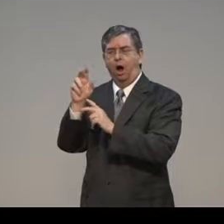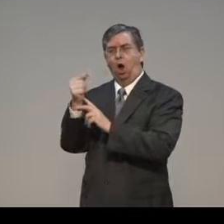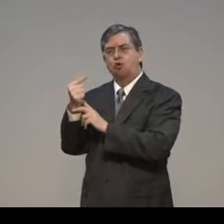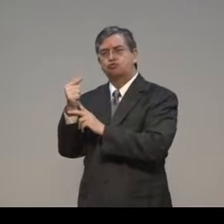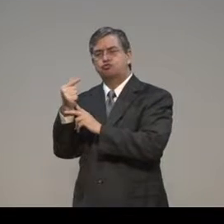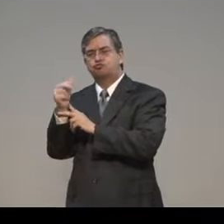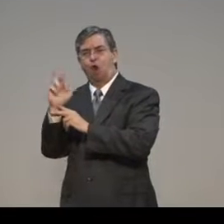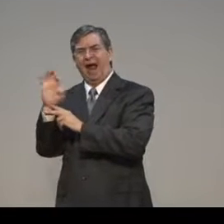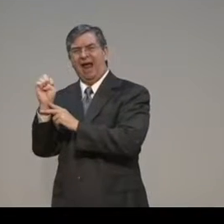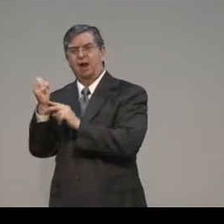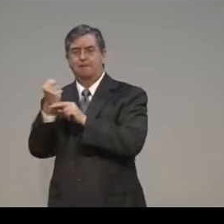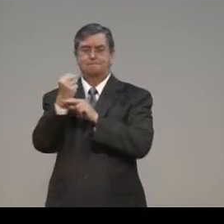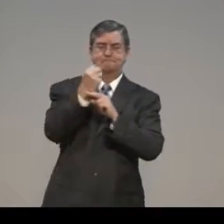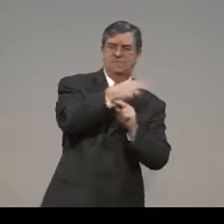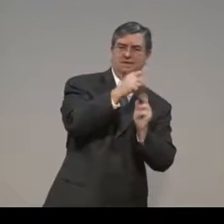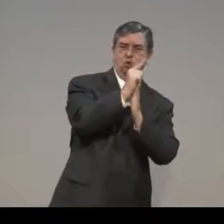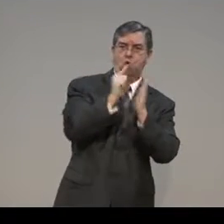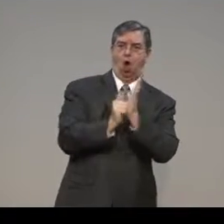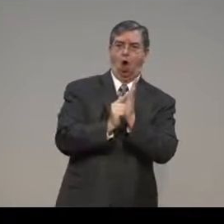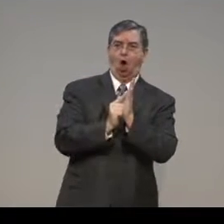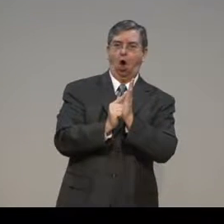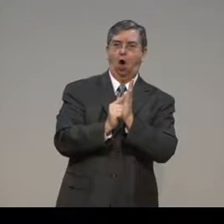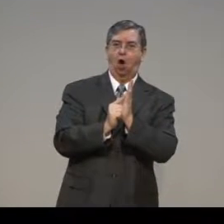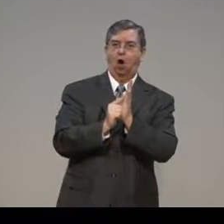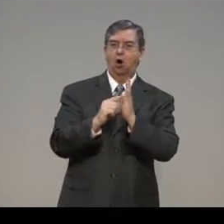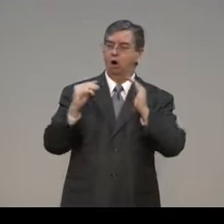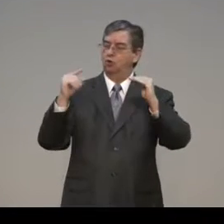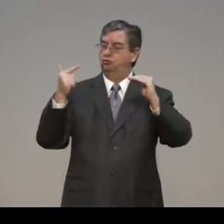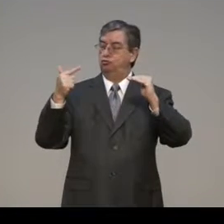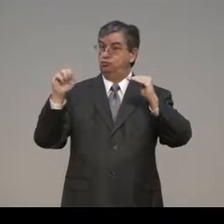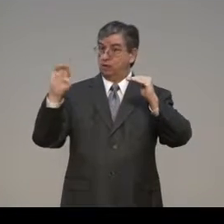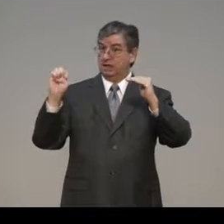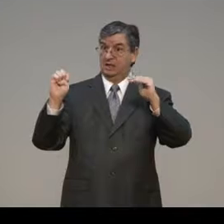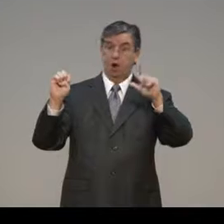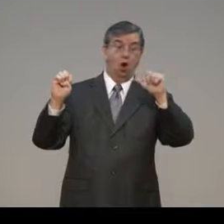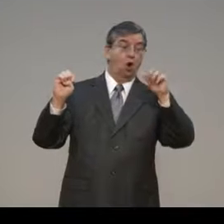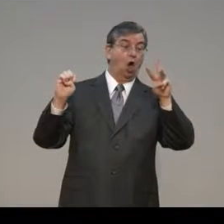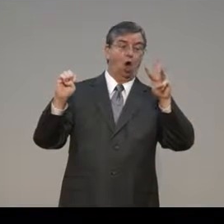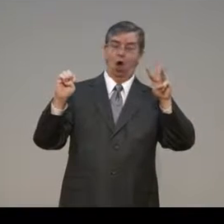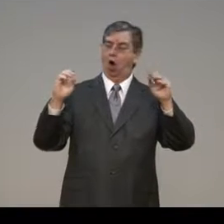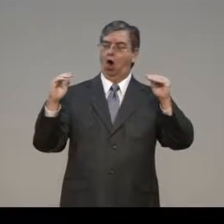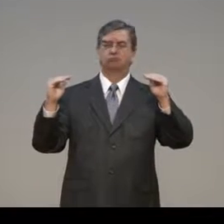sin that the people were creating became